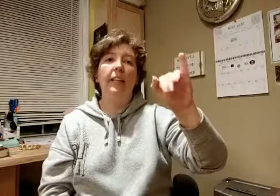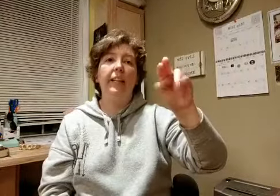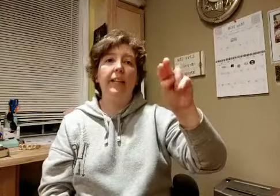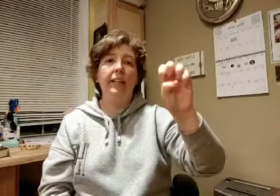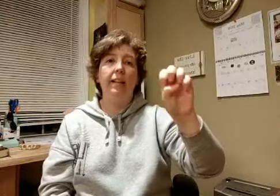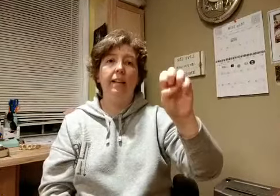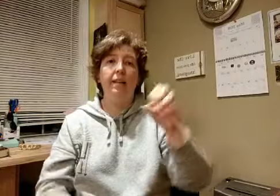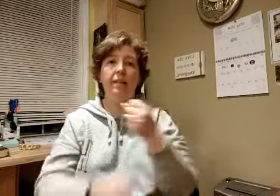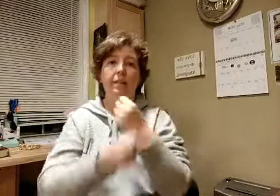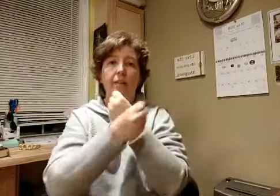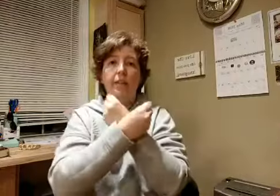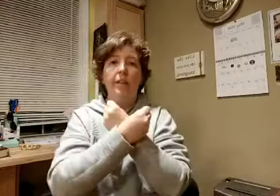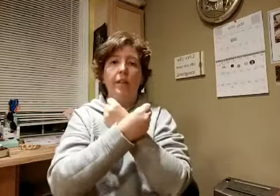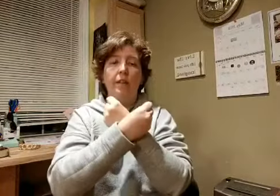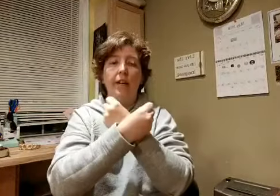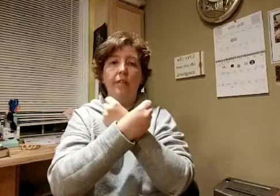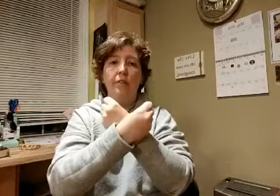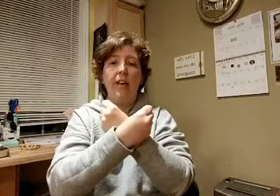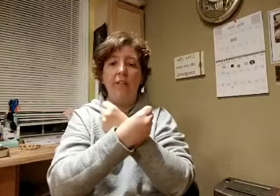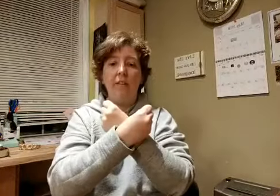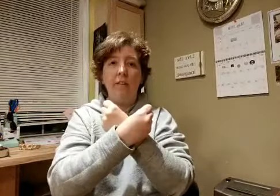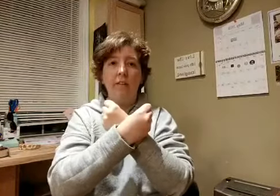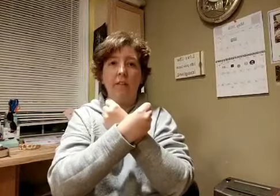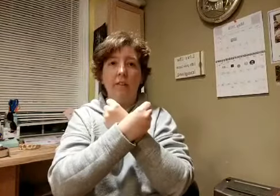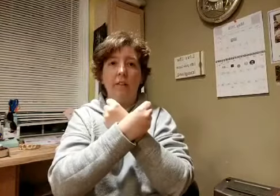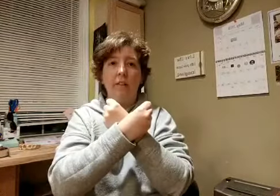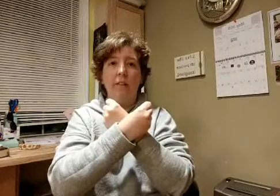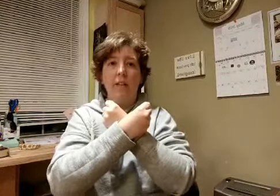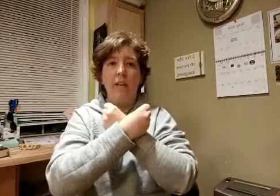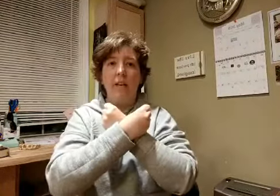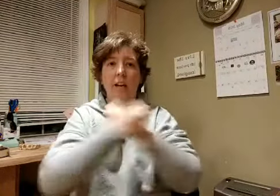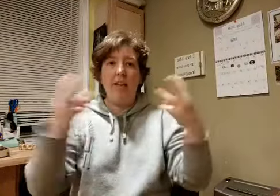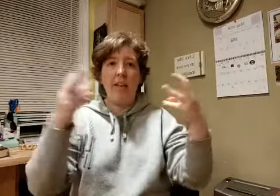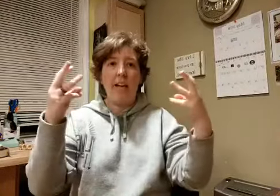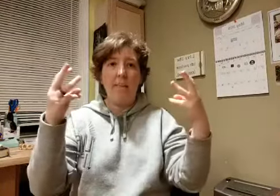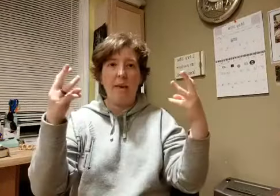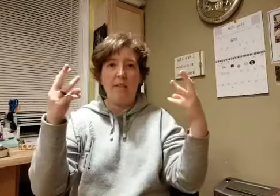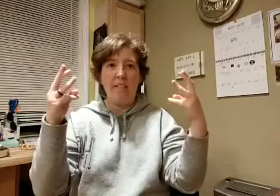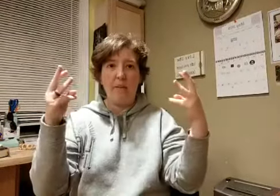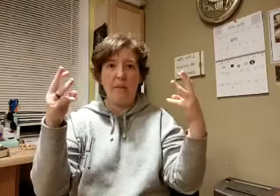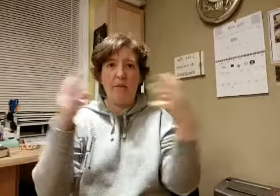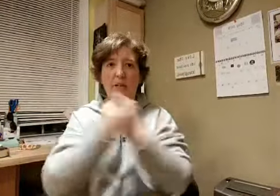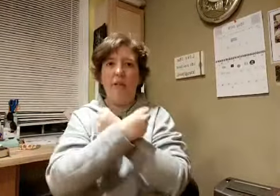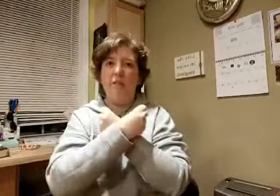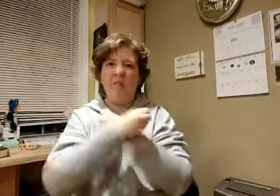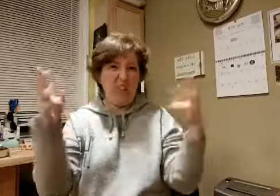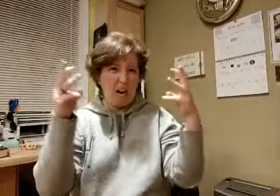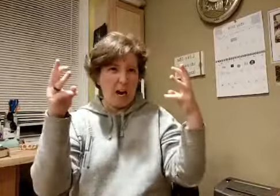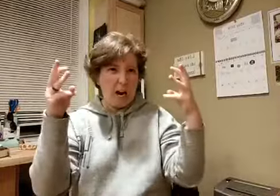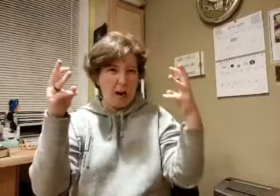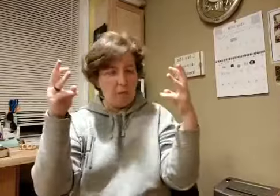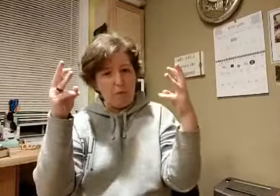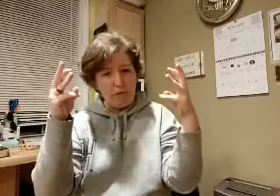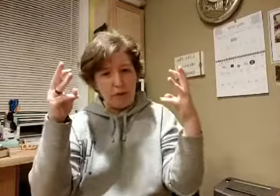Wolverine. Your hands are together and then they come out in W's. Wolverine.